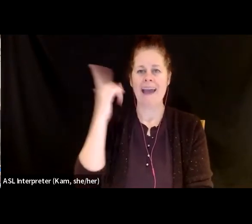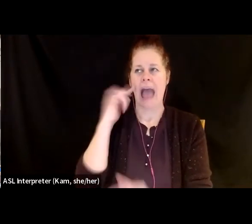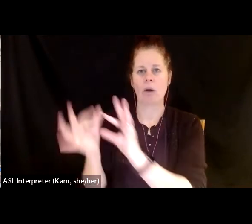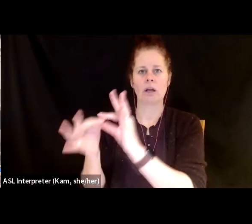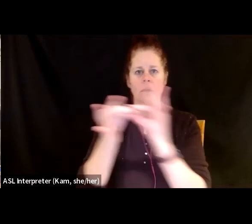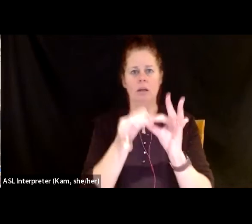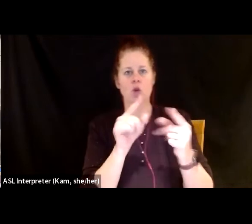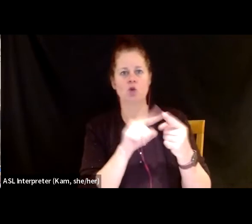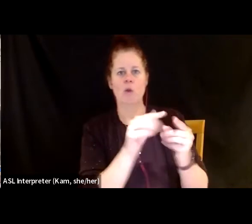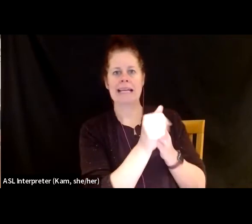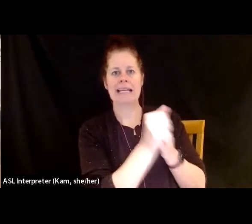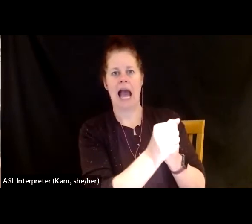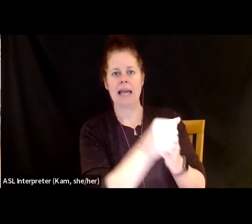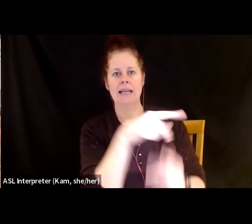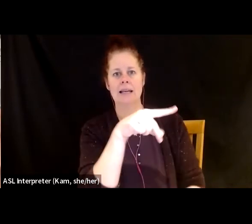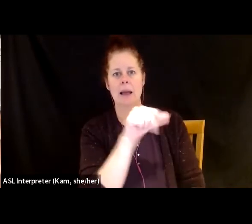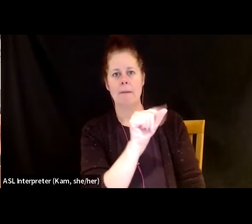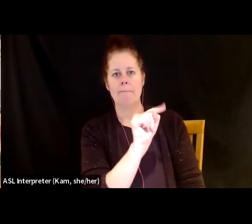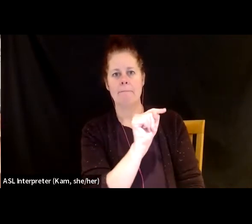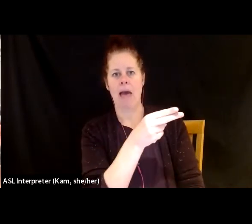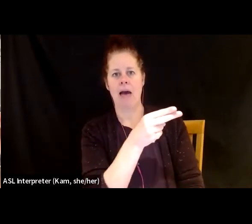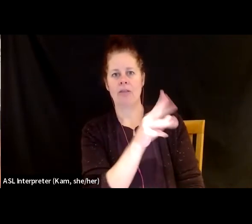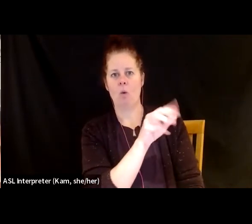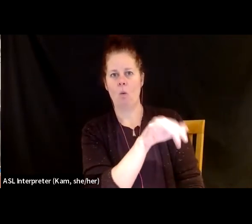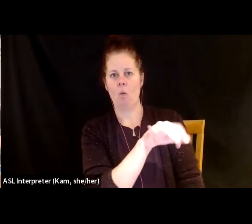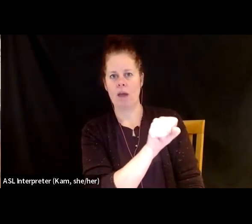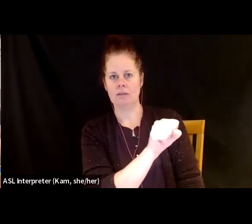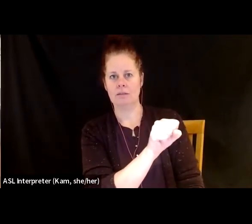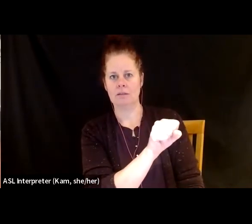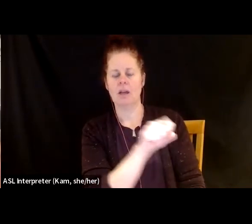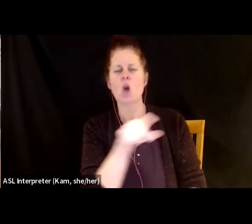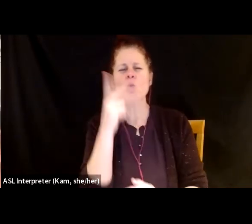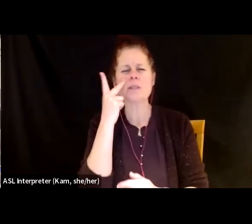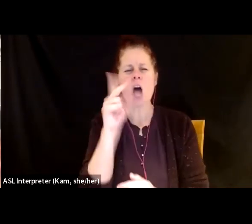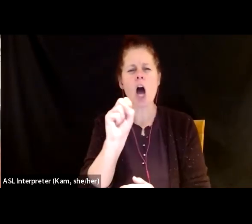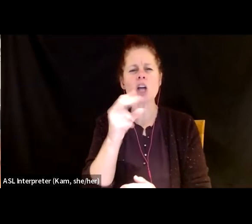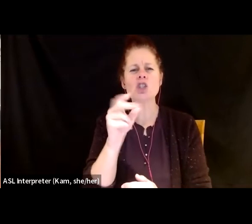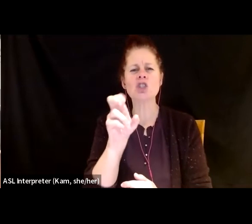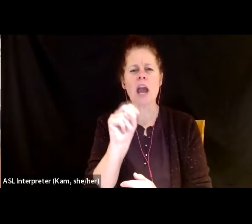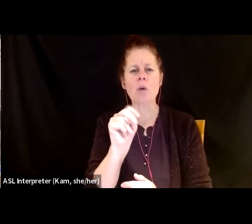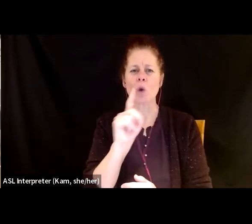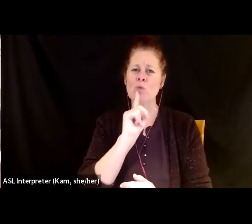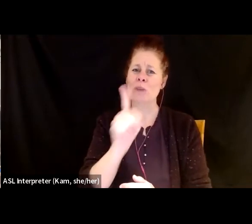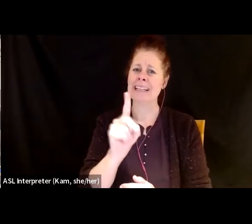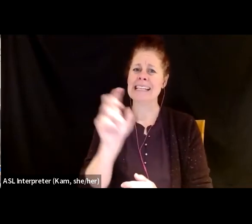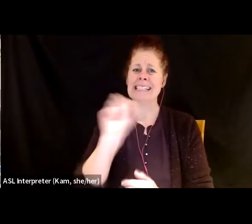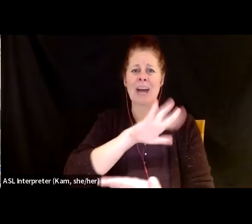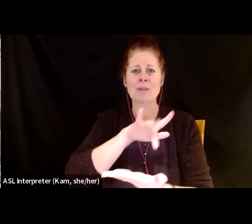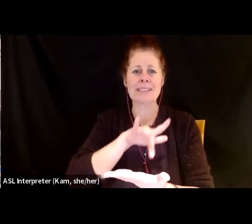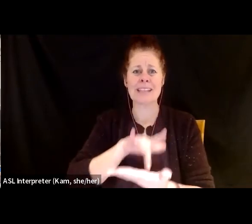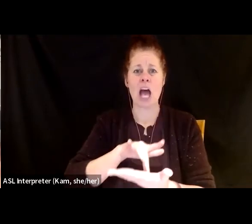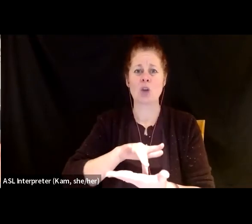because Central, you know, you saw Sharon's part, Central has this huge legacy and all of